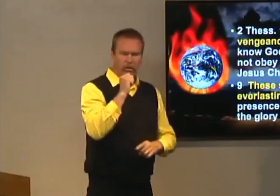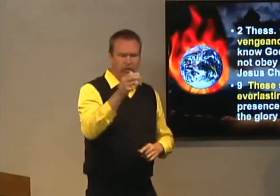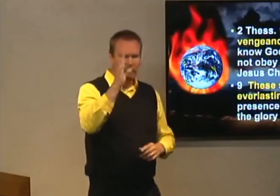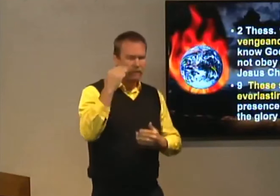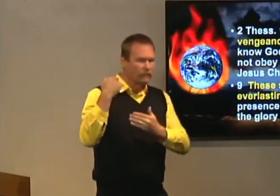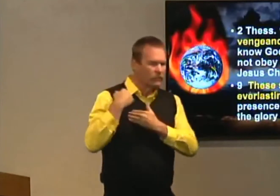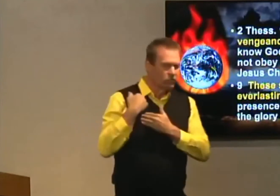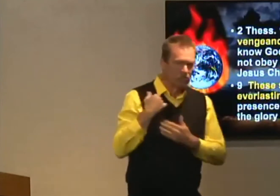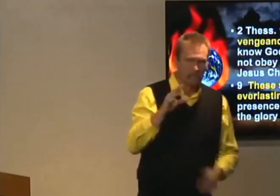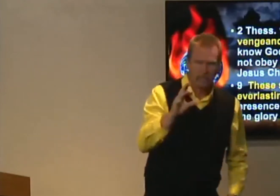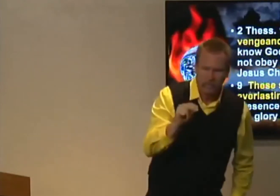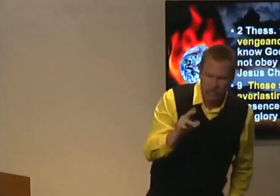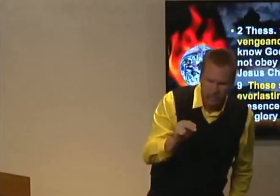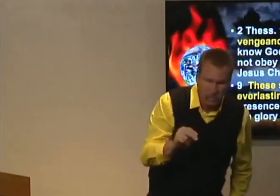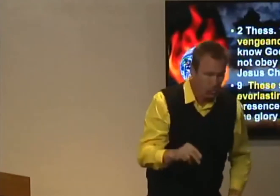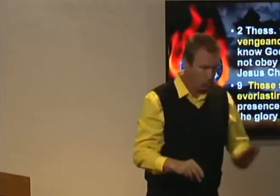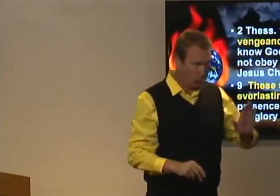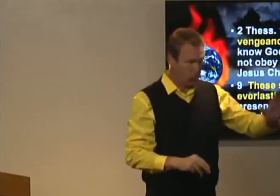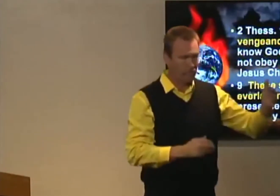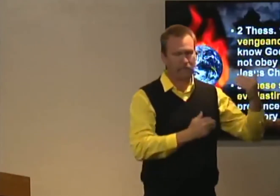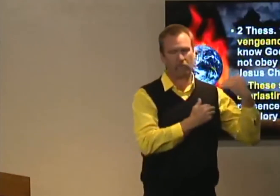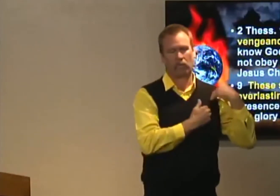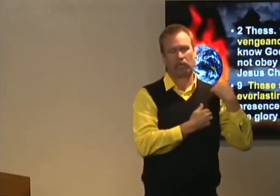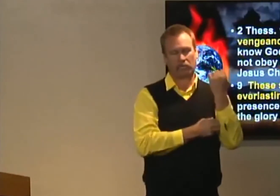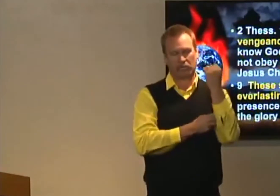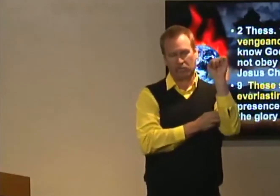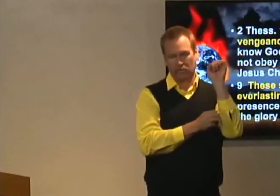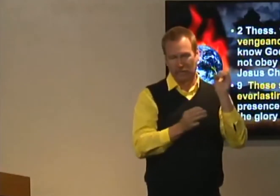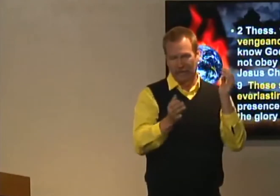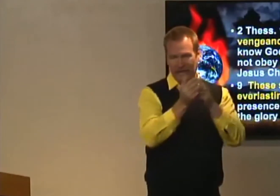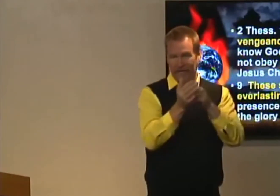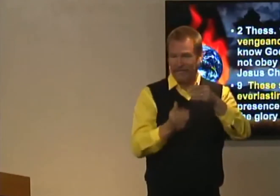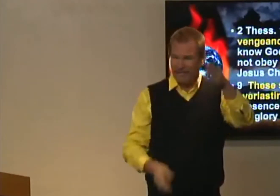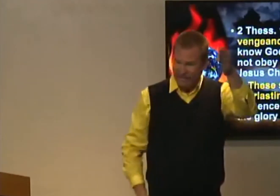All those who rebel against him, who don't obey.